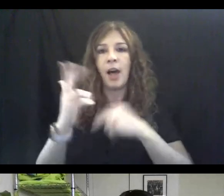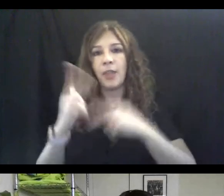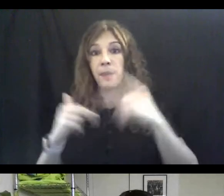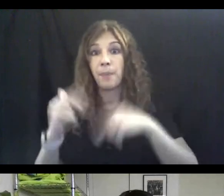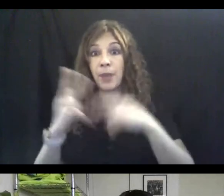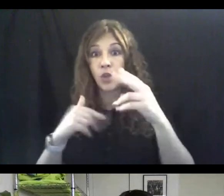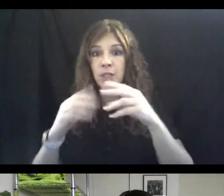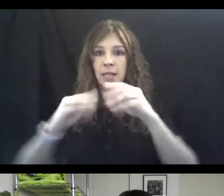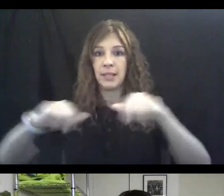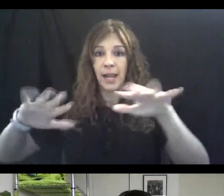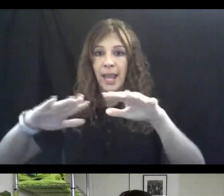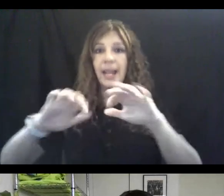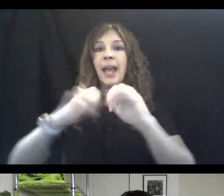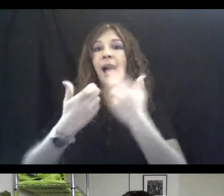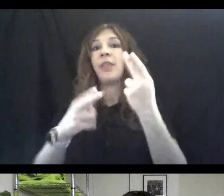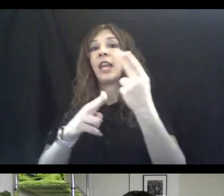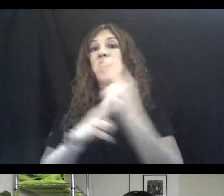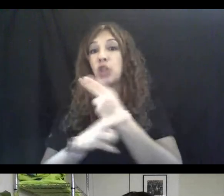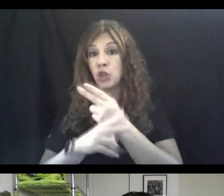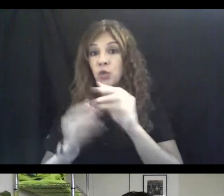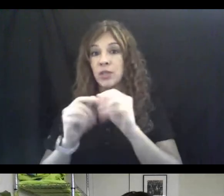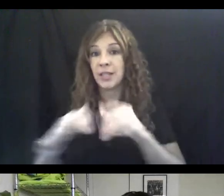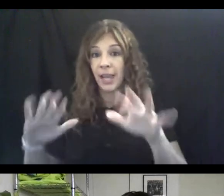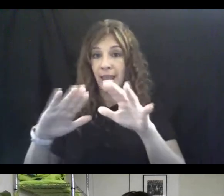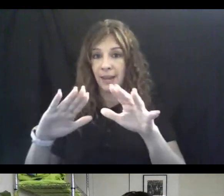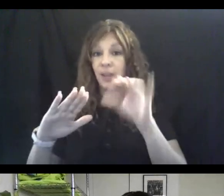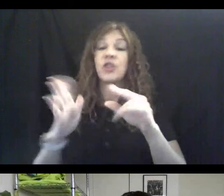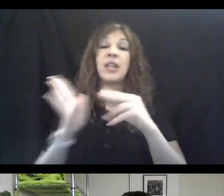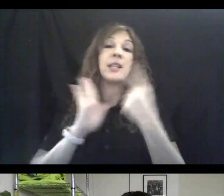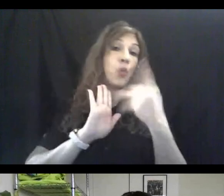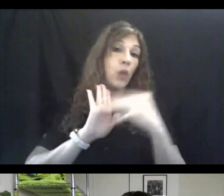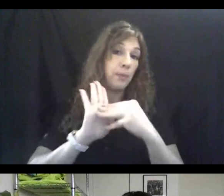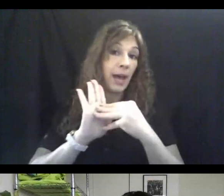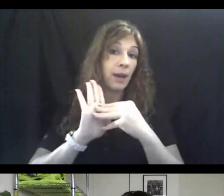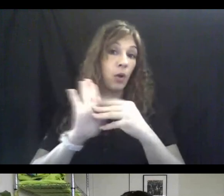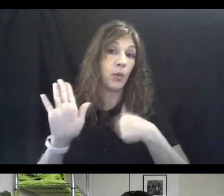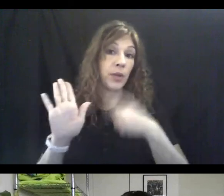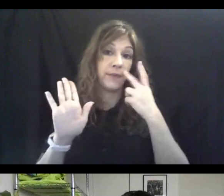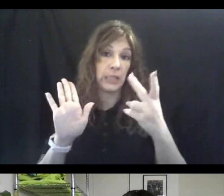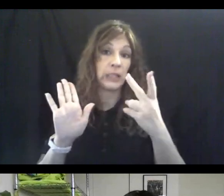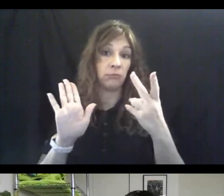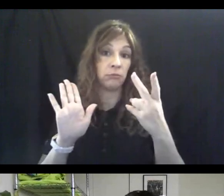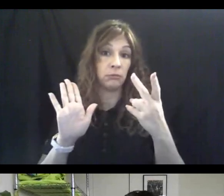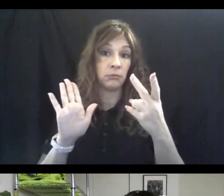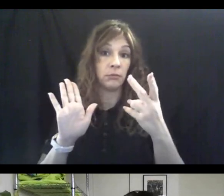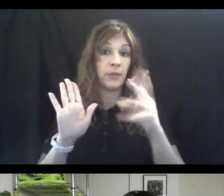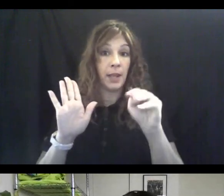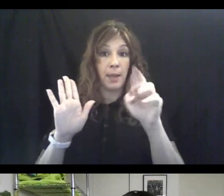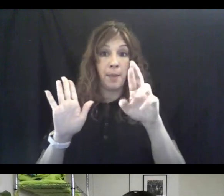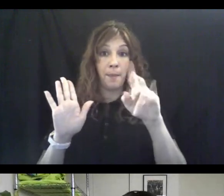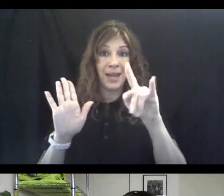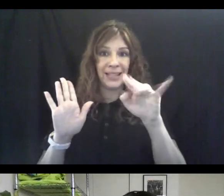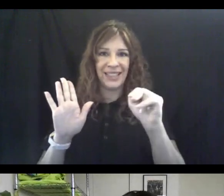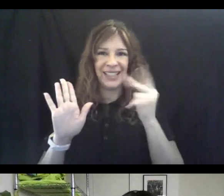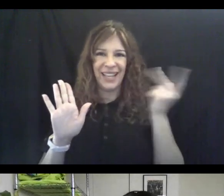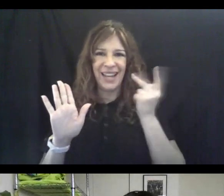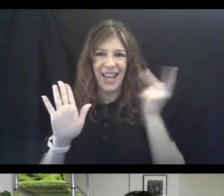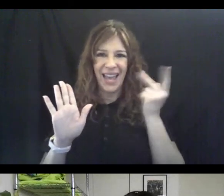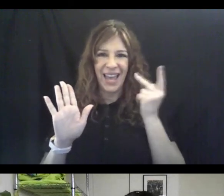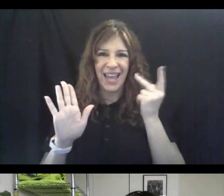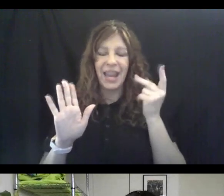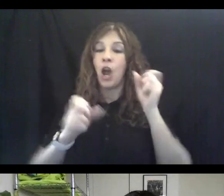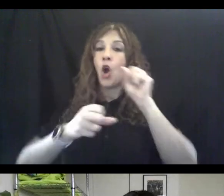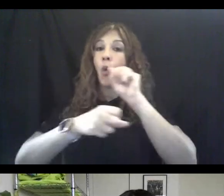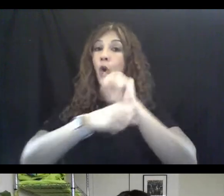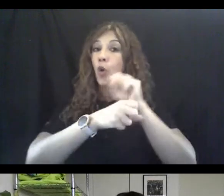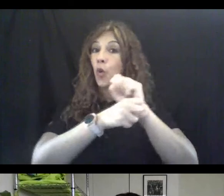land. So that's one model that we've definitely seen. Martin and I are definitely we're worker